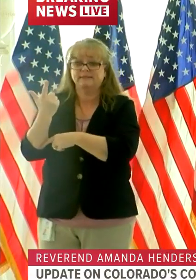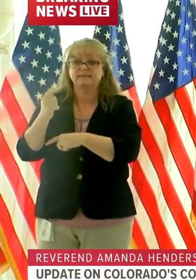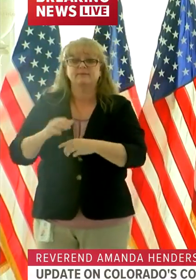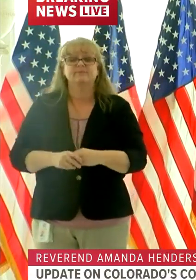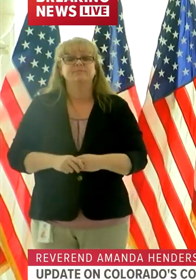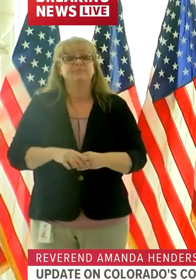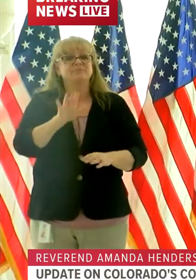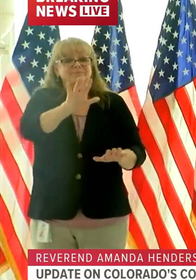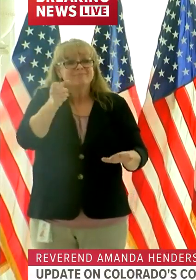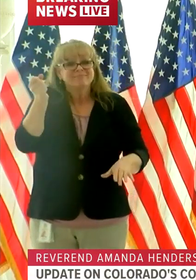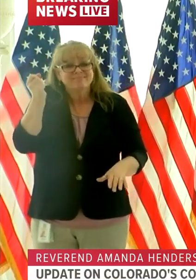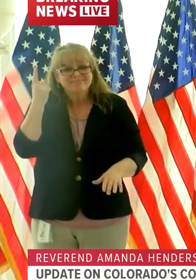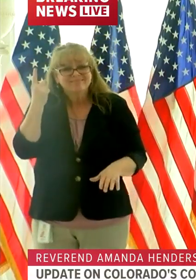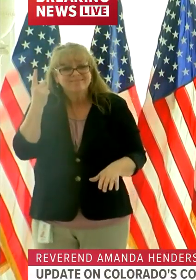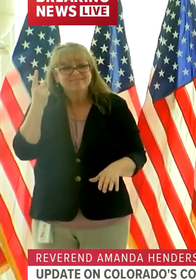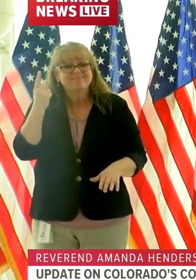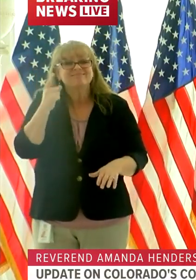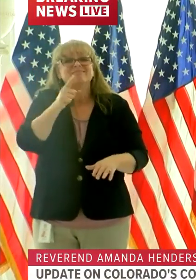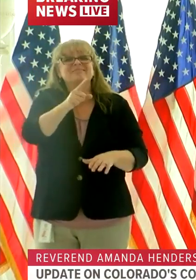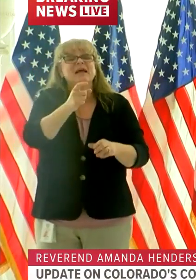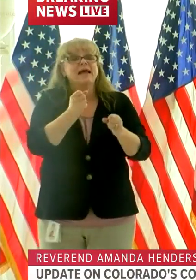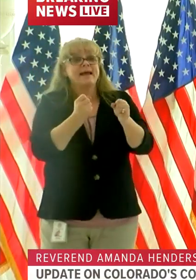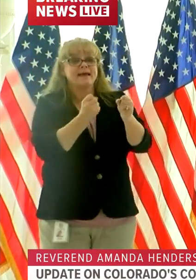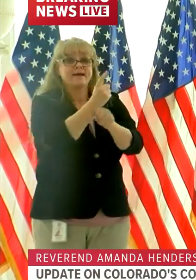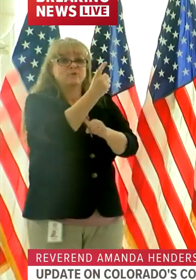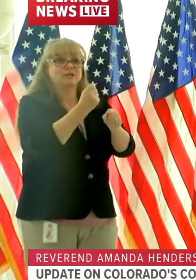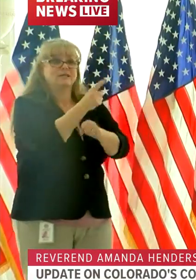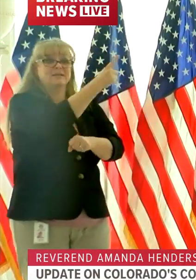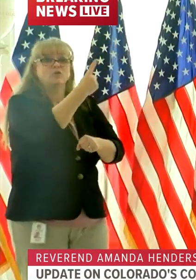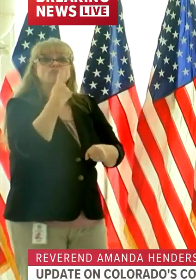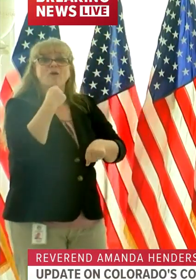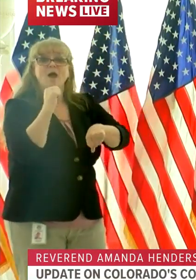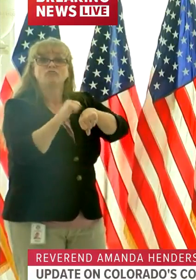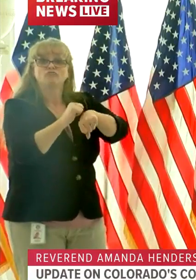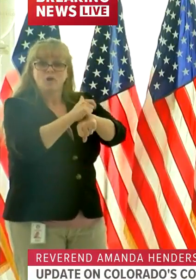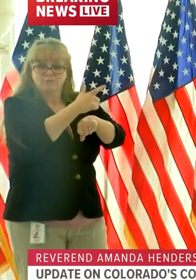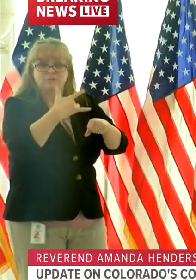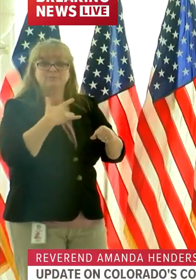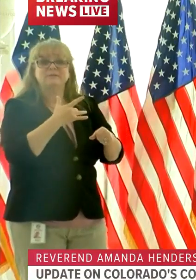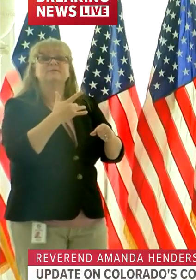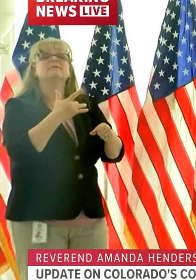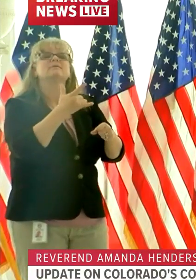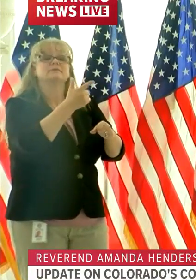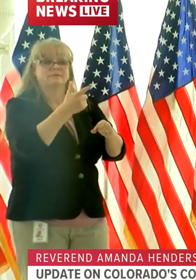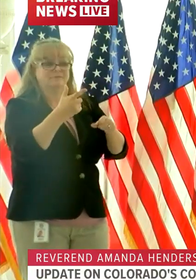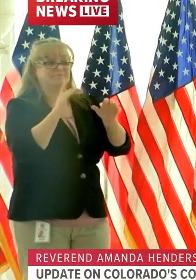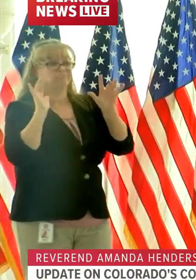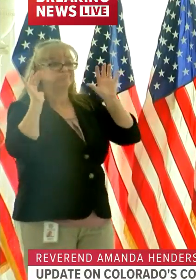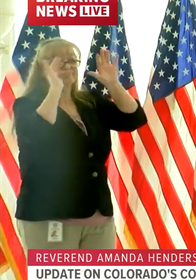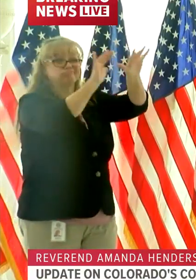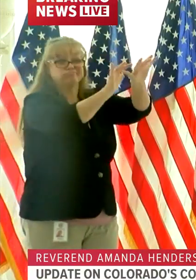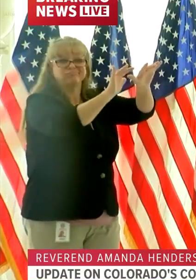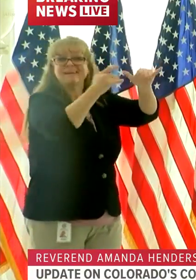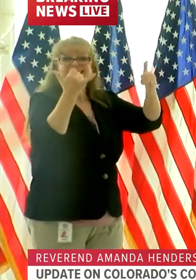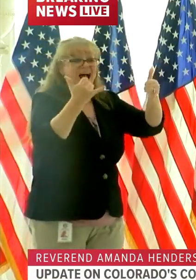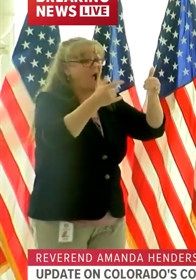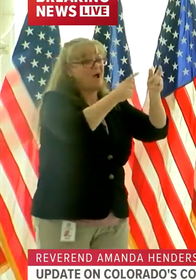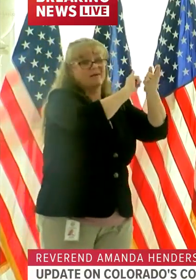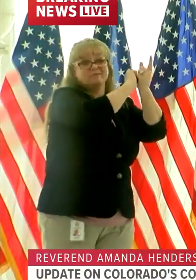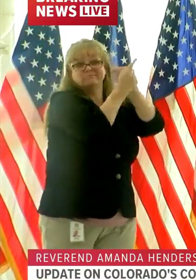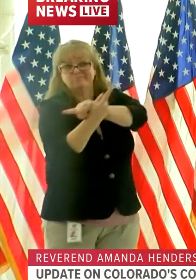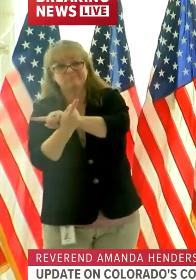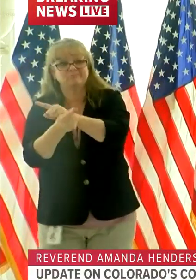Easter each year will be online this year. Shabbat services have been happening every week live